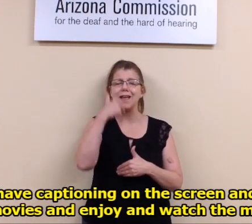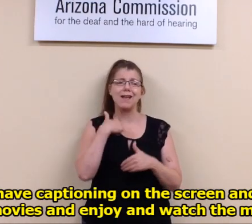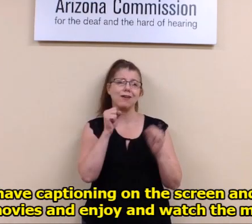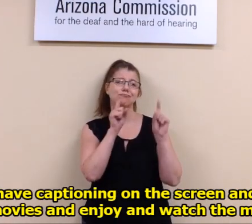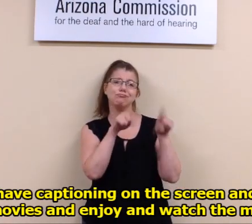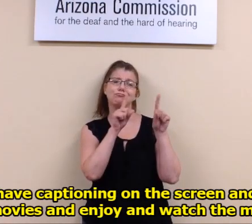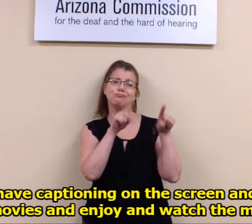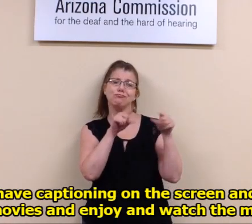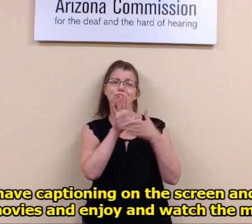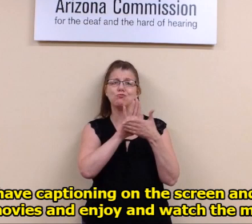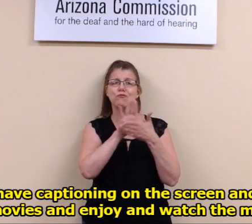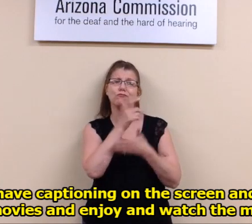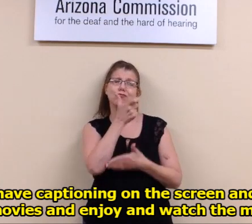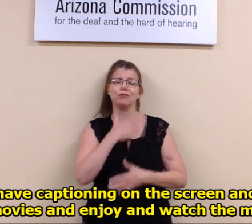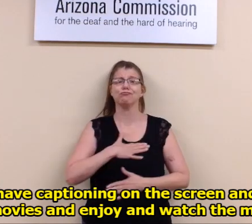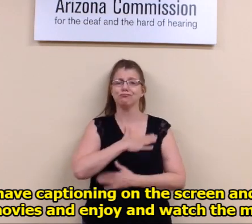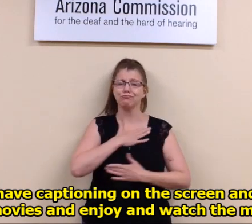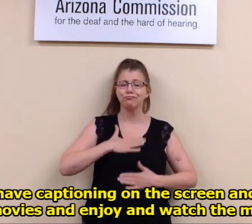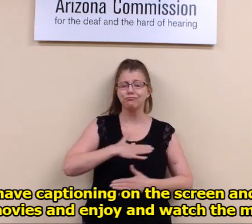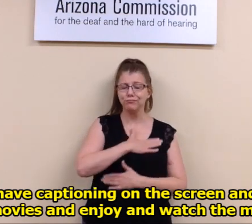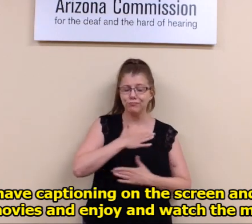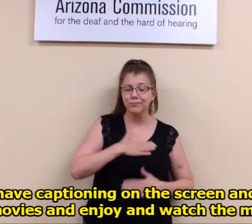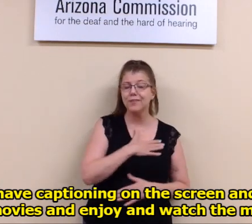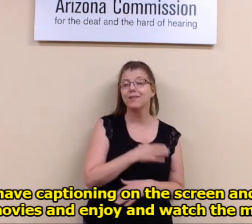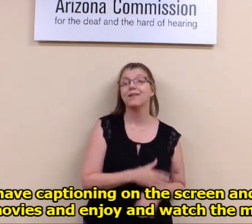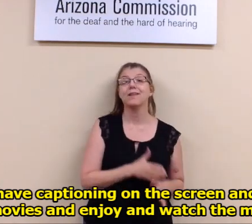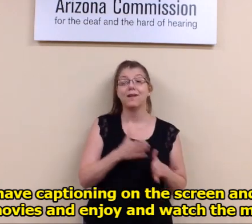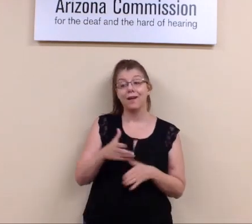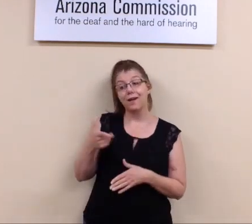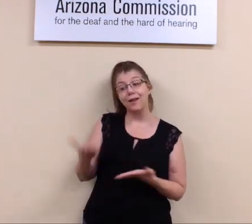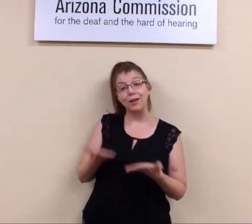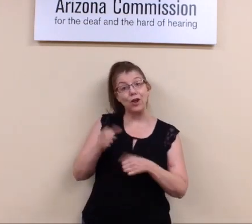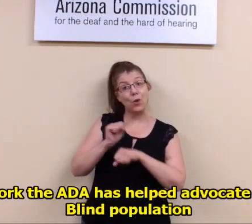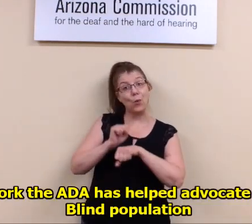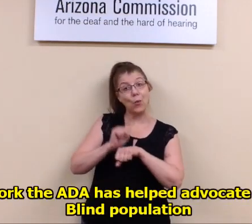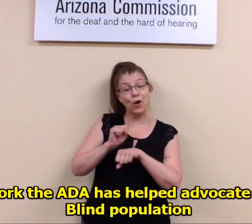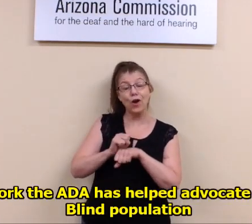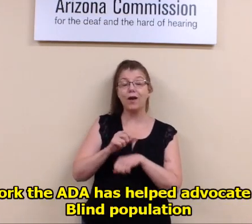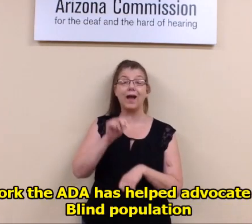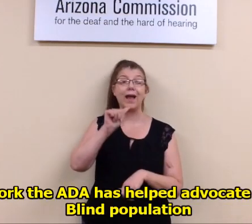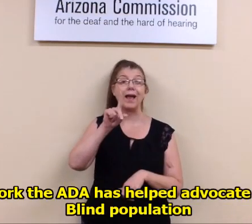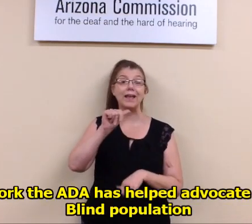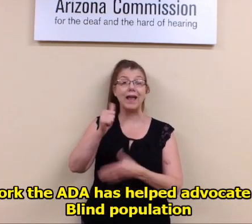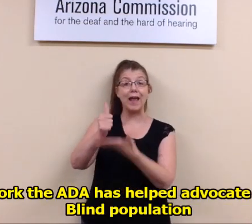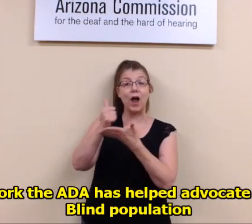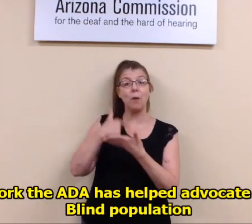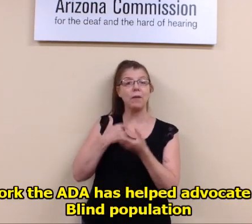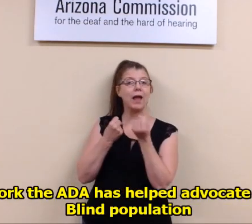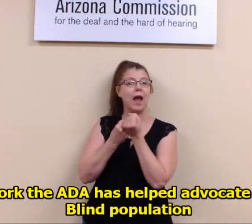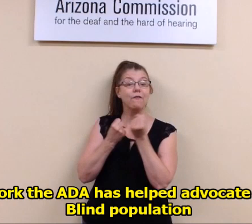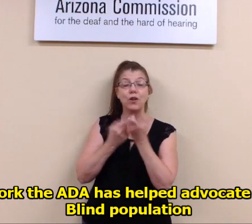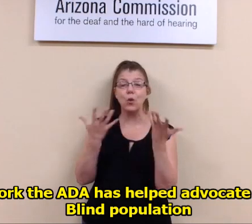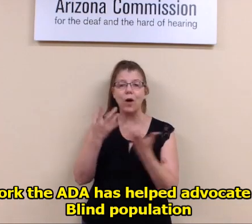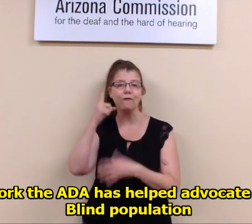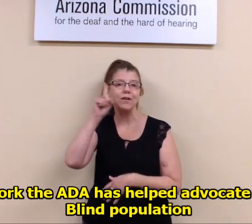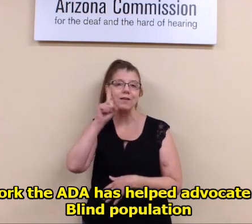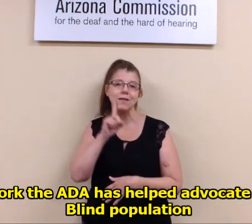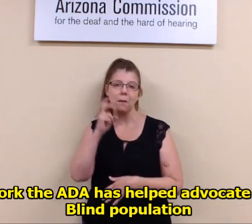can go to the movies and enjoy and watch the movies. And here at work, the ADA has helped advocate for